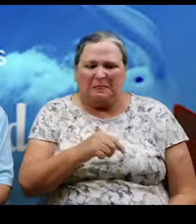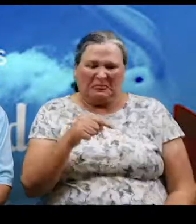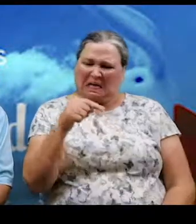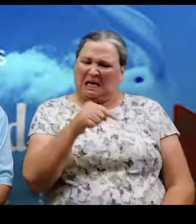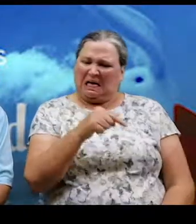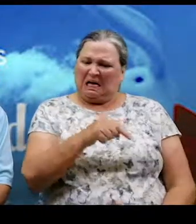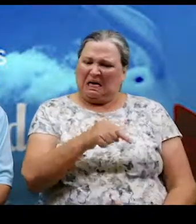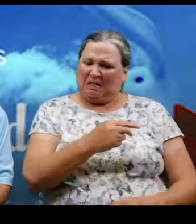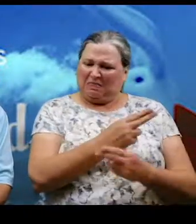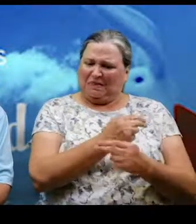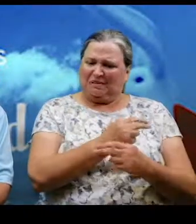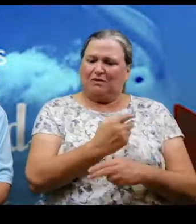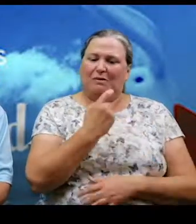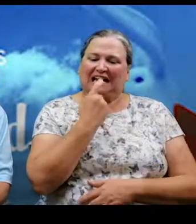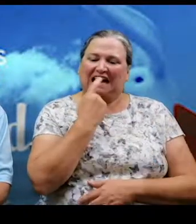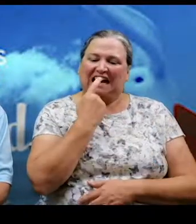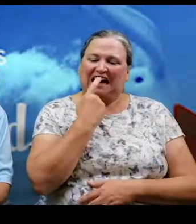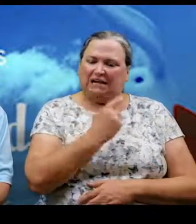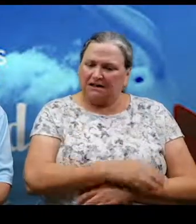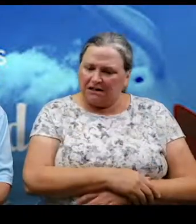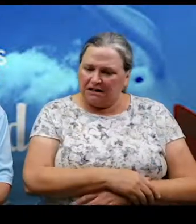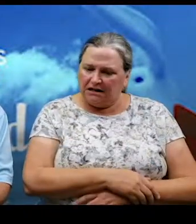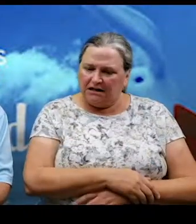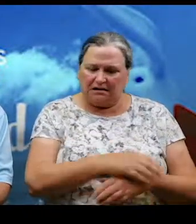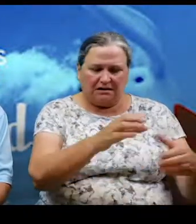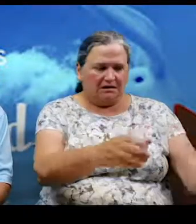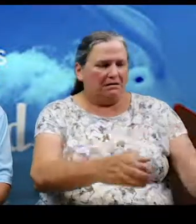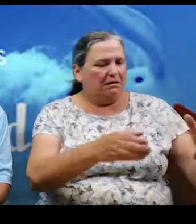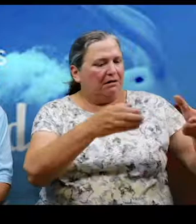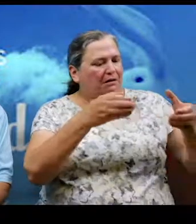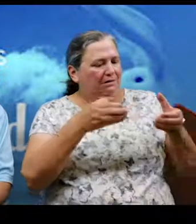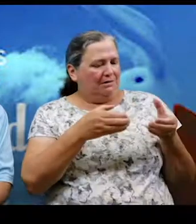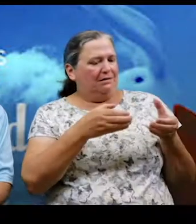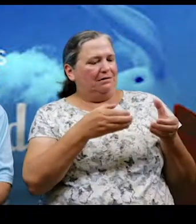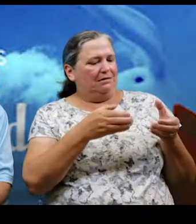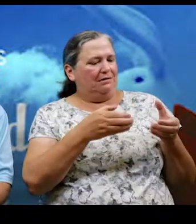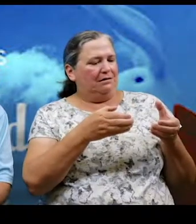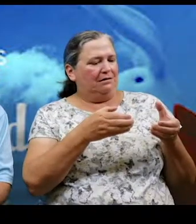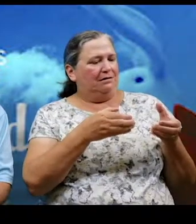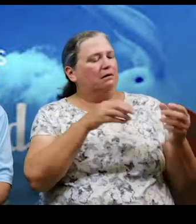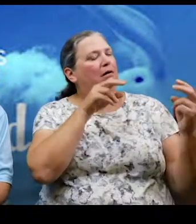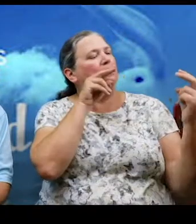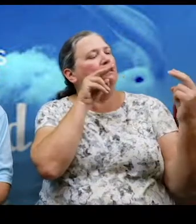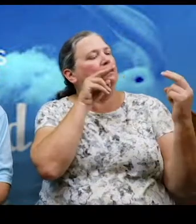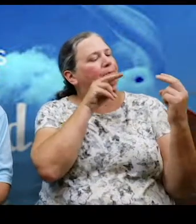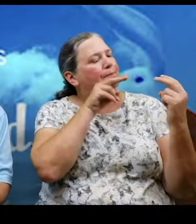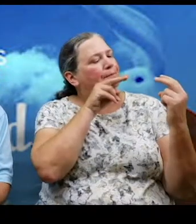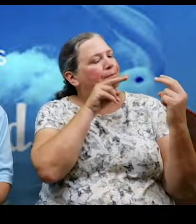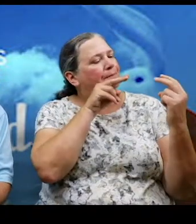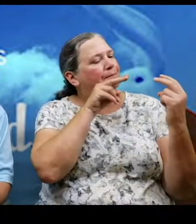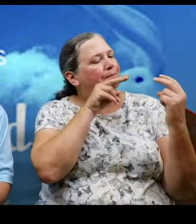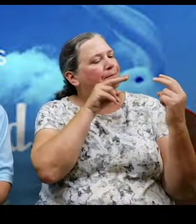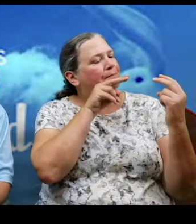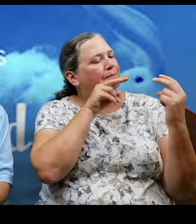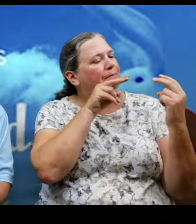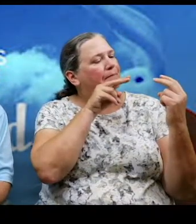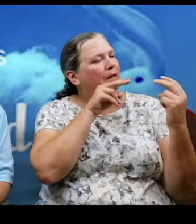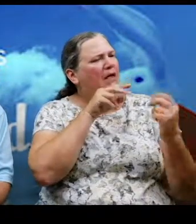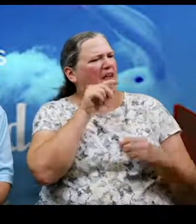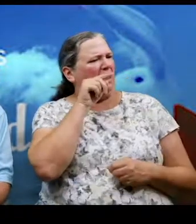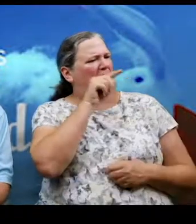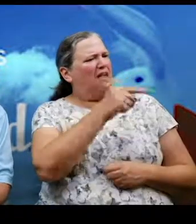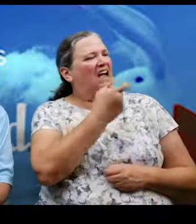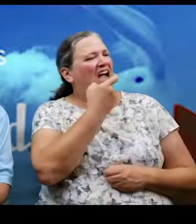china, girl." The man held Edward closer to him. They looked each other in the eye. "You're made